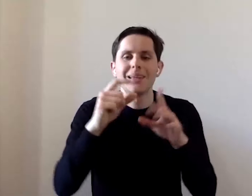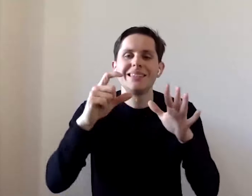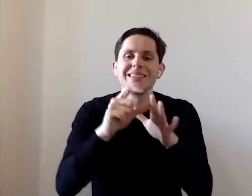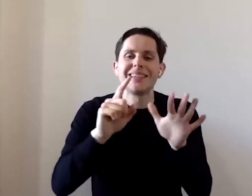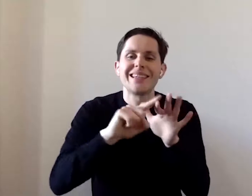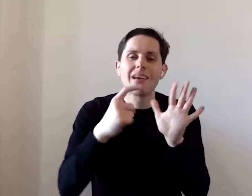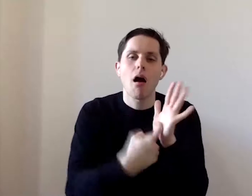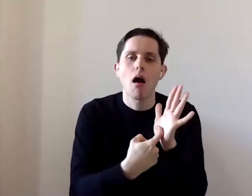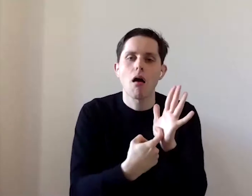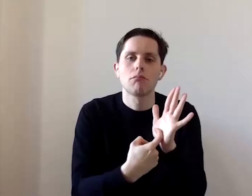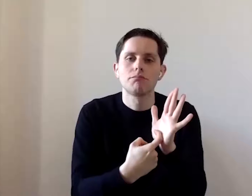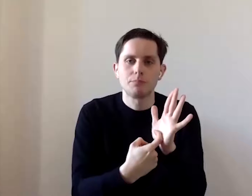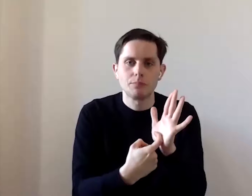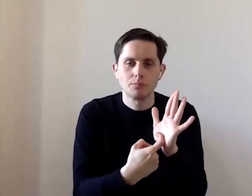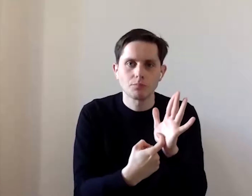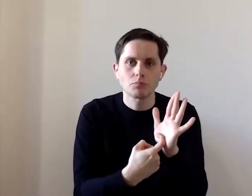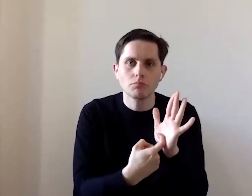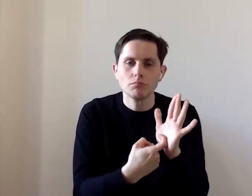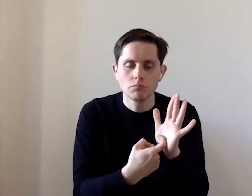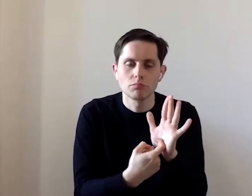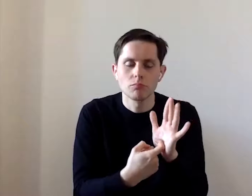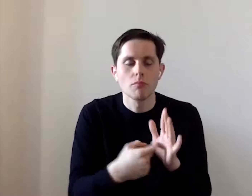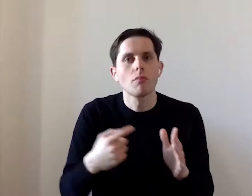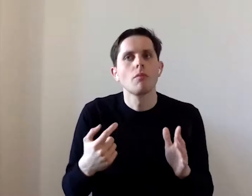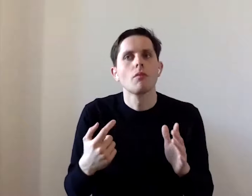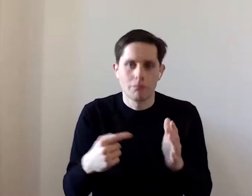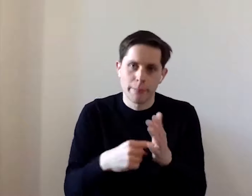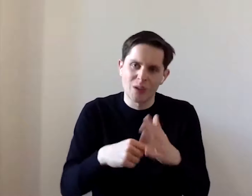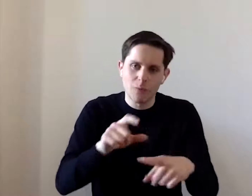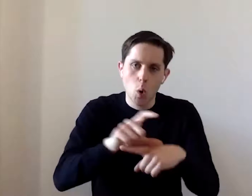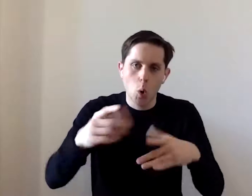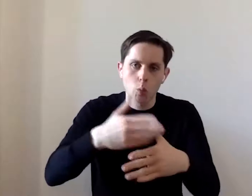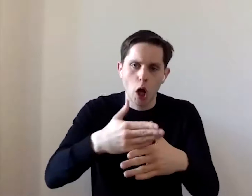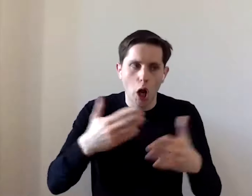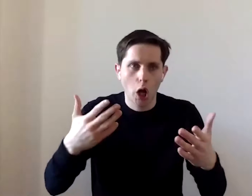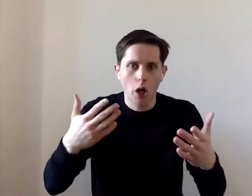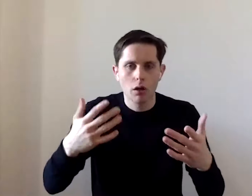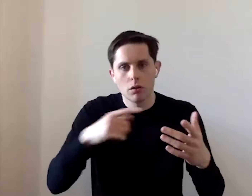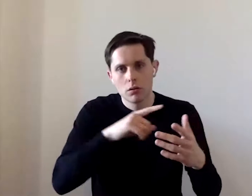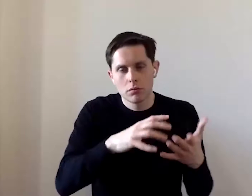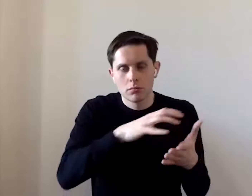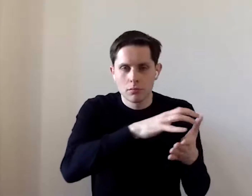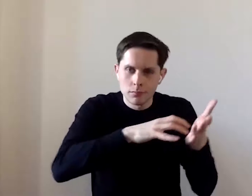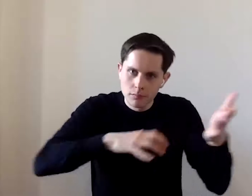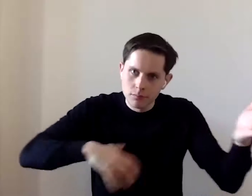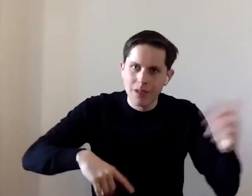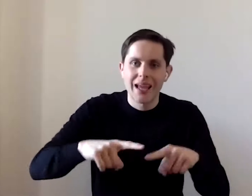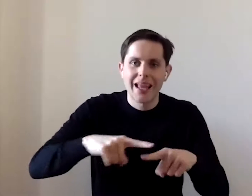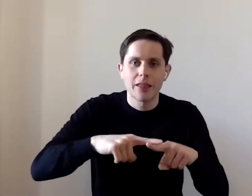And also the part three has the PE, PDER. And so if there's no resources